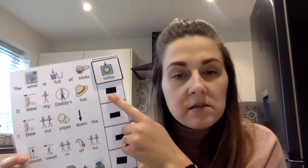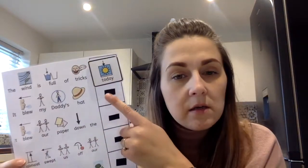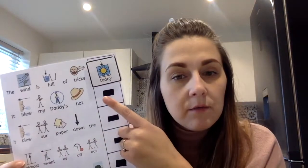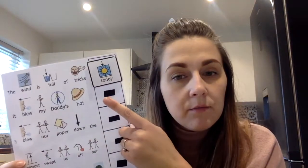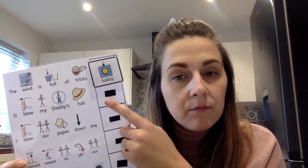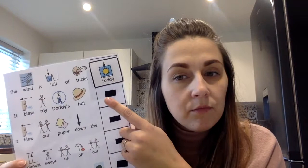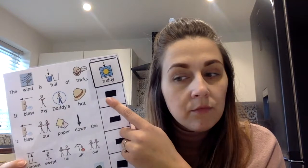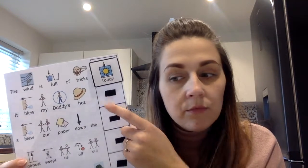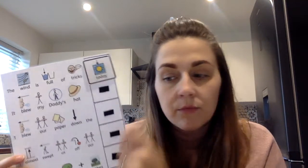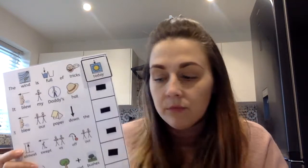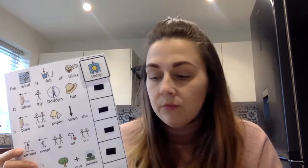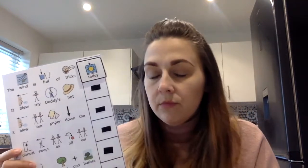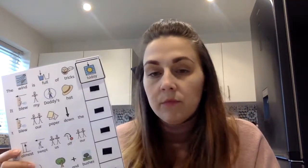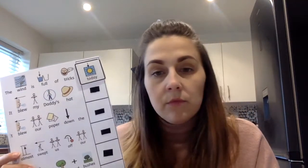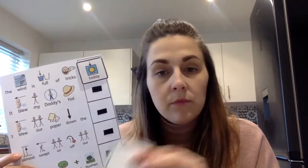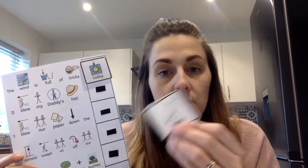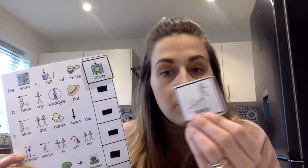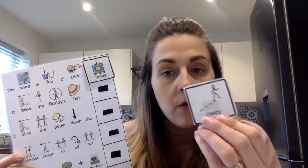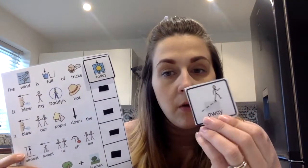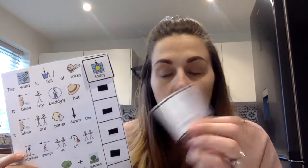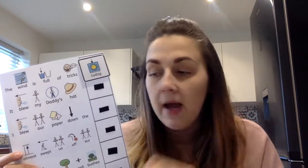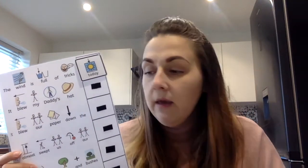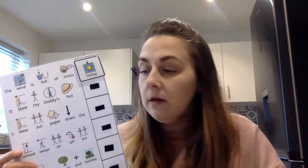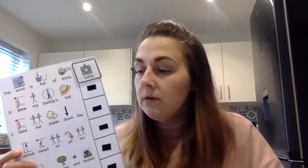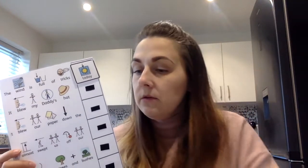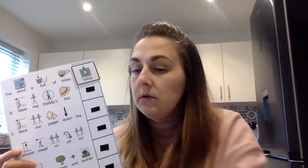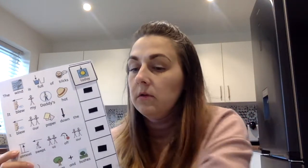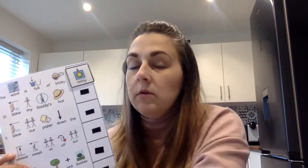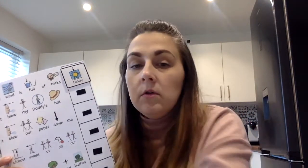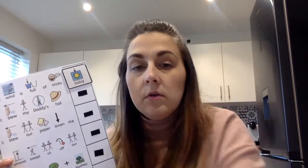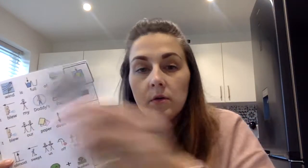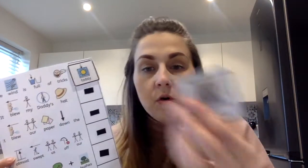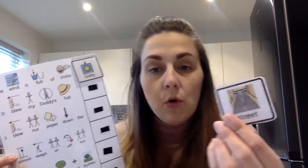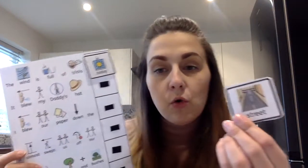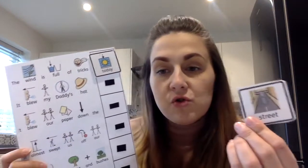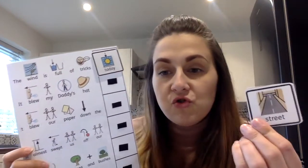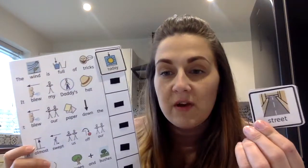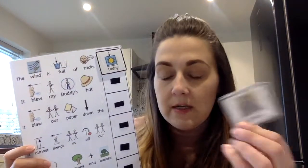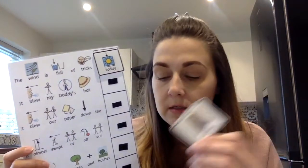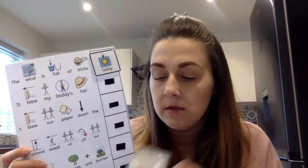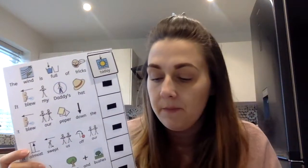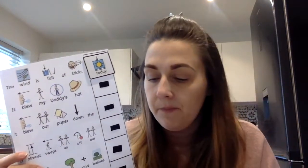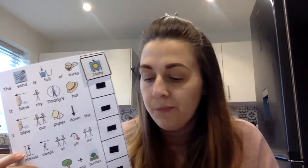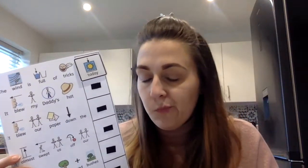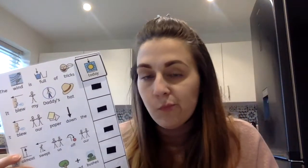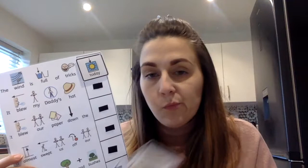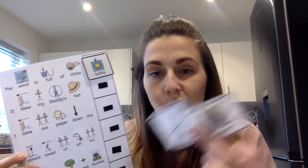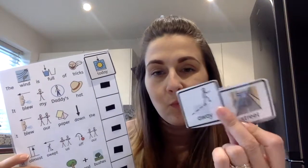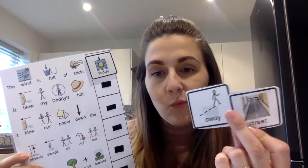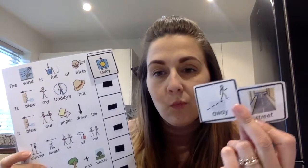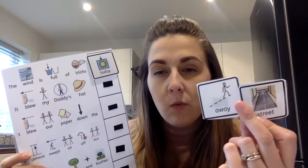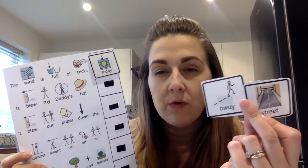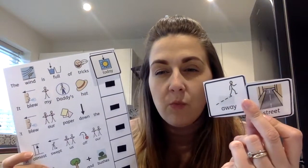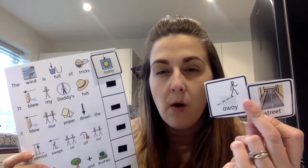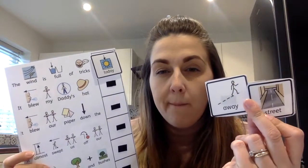away or street. Which one?